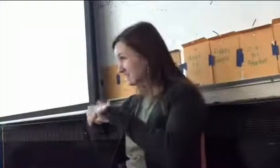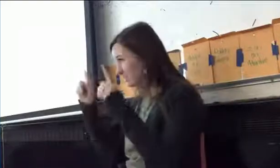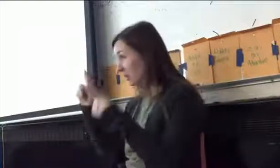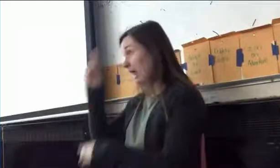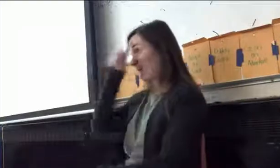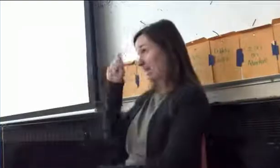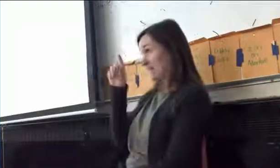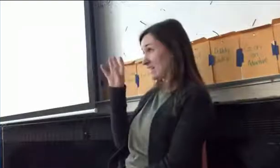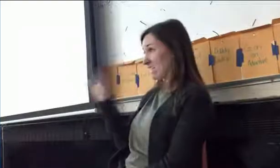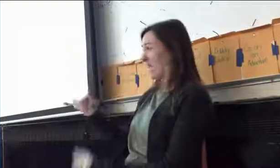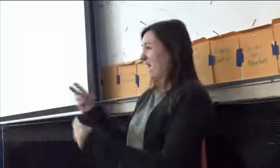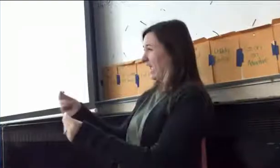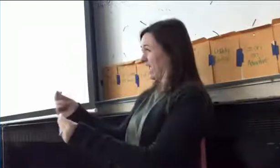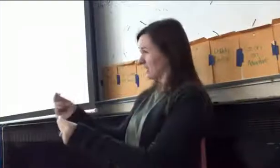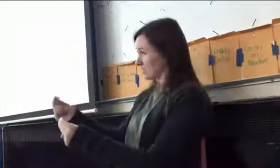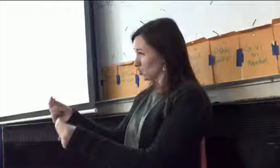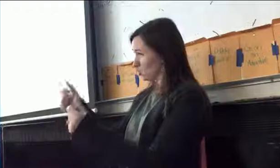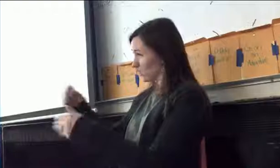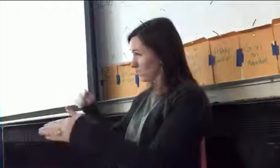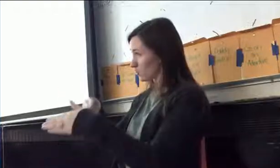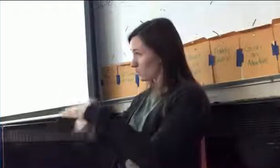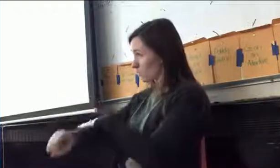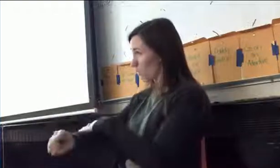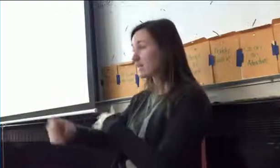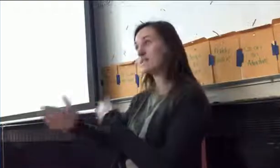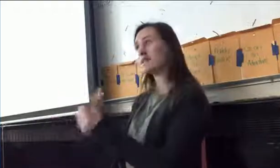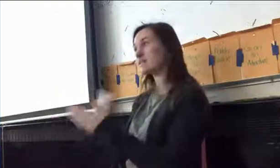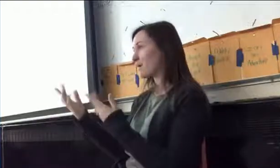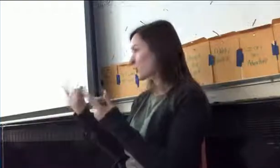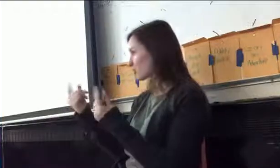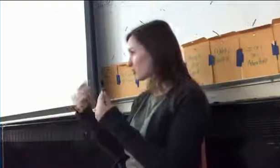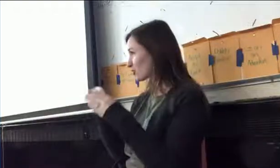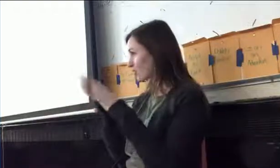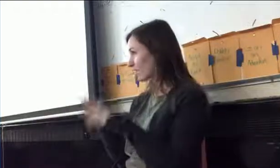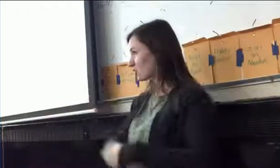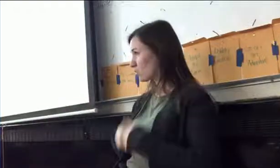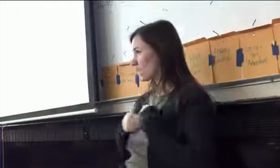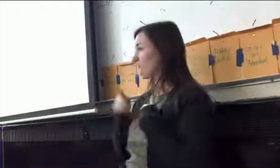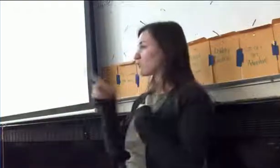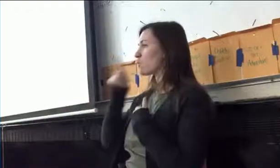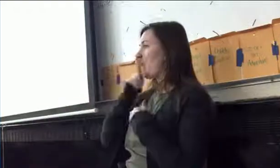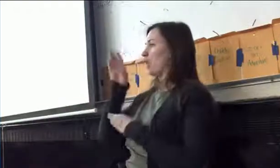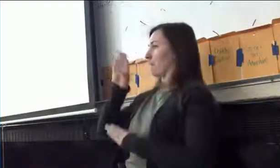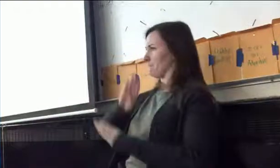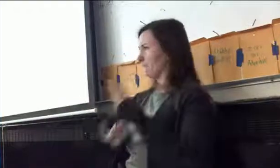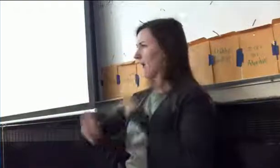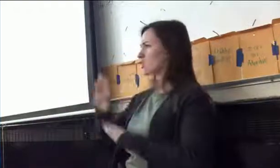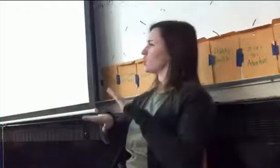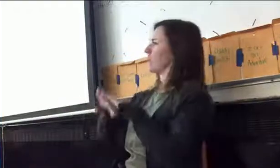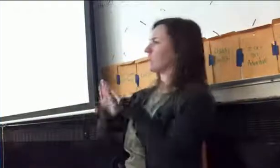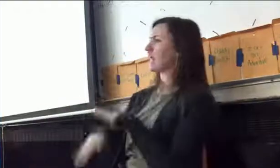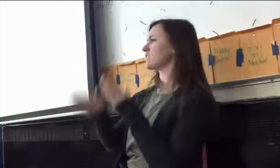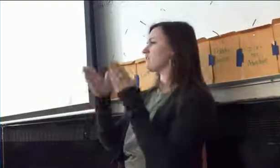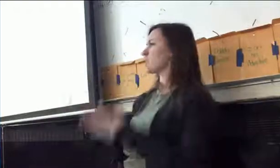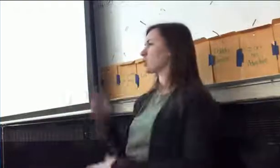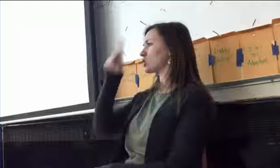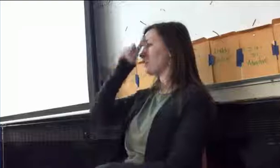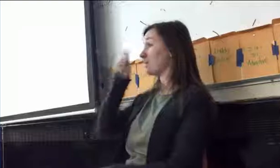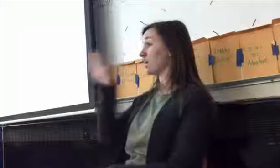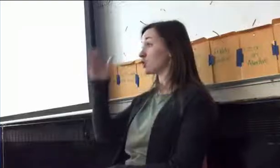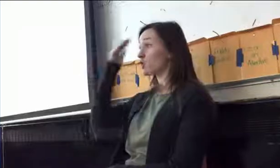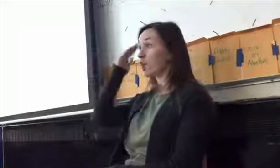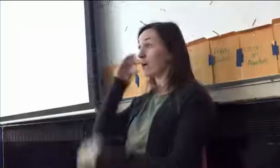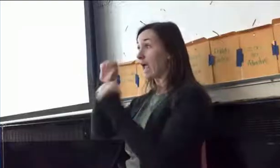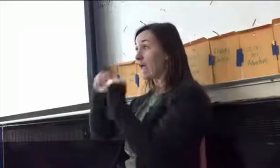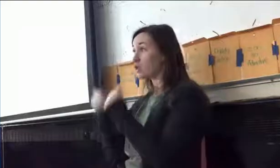the minute you are born, it does not matter what you do in your life, you are biologically less of a person because your head shape is